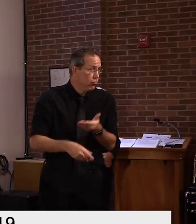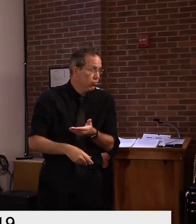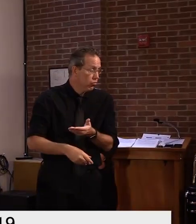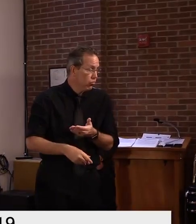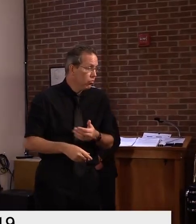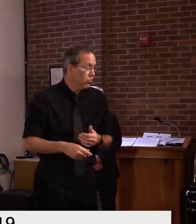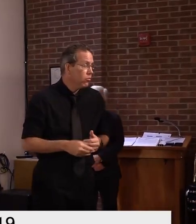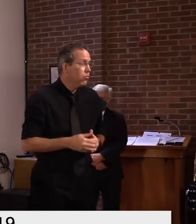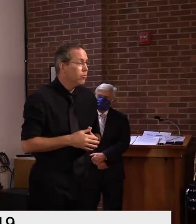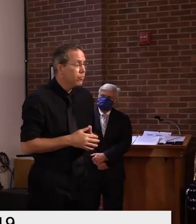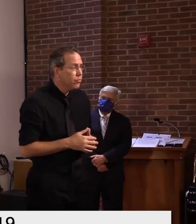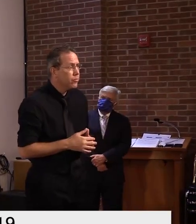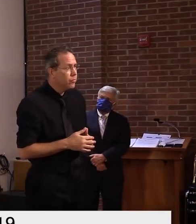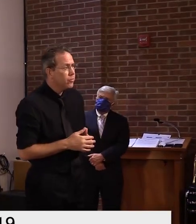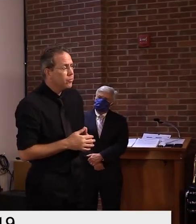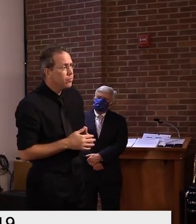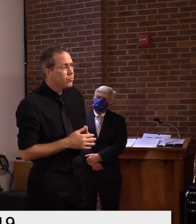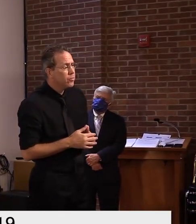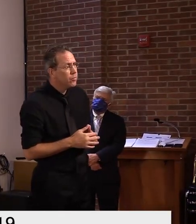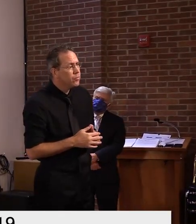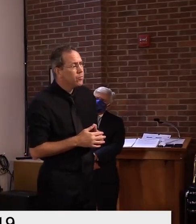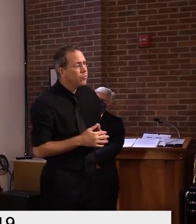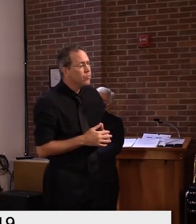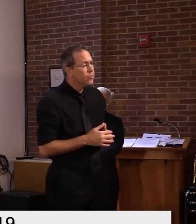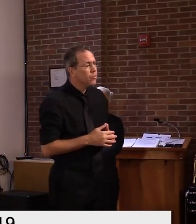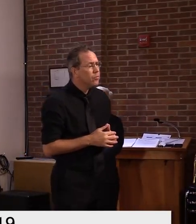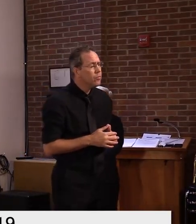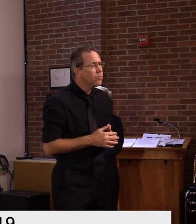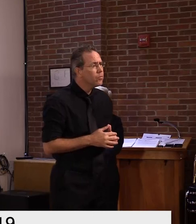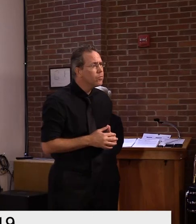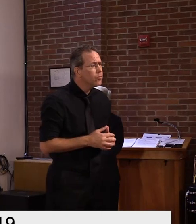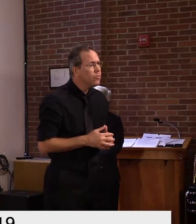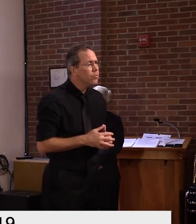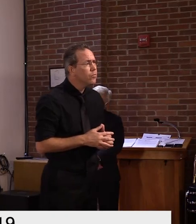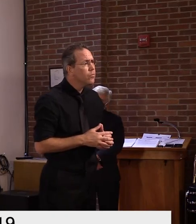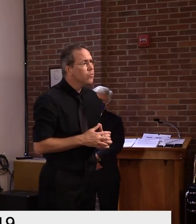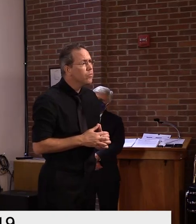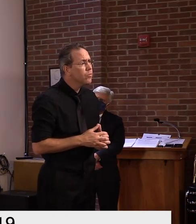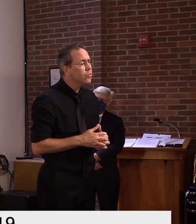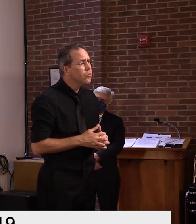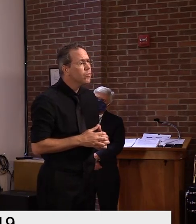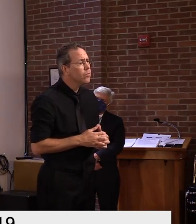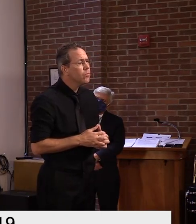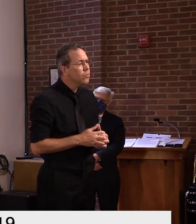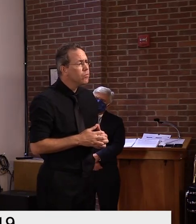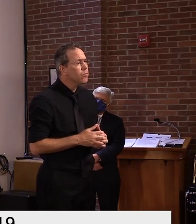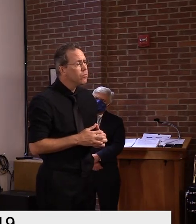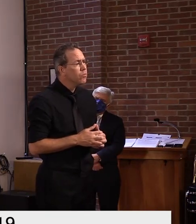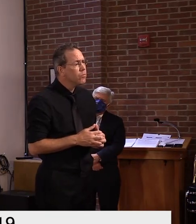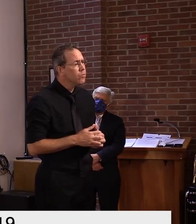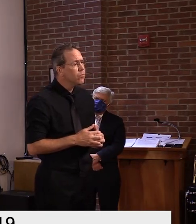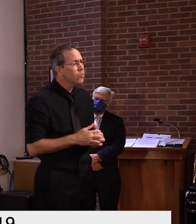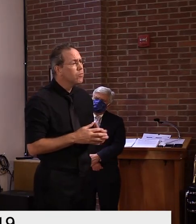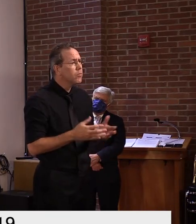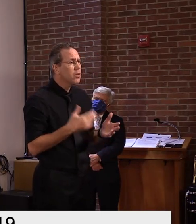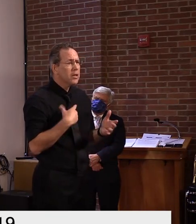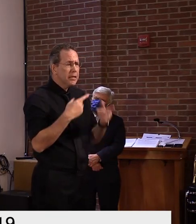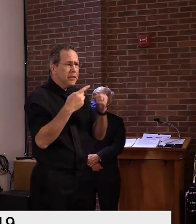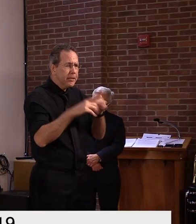Well, you stated very well, Secretary French. Obviously, that doesn't mean that we'll never be testing in schools. That would be